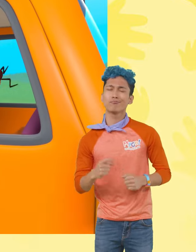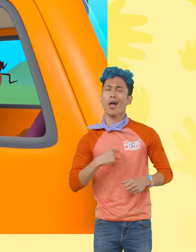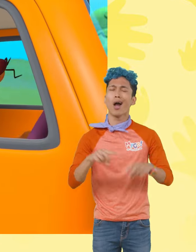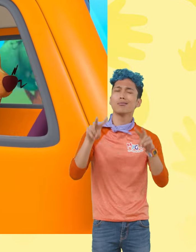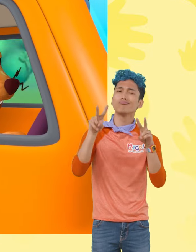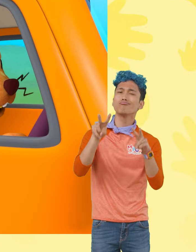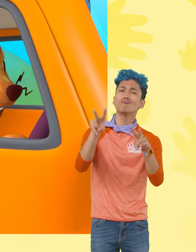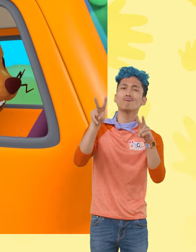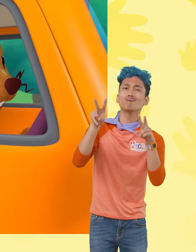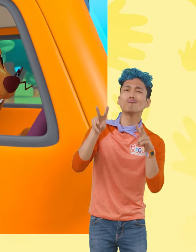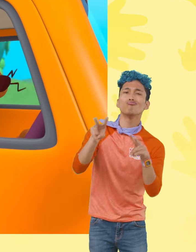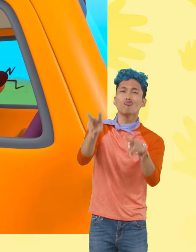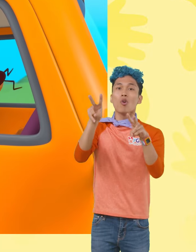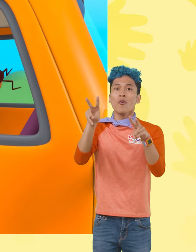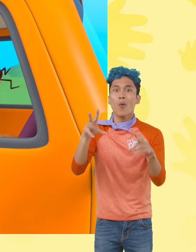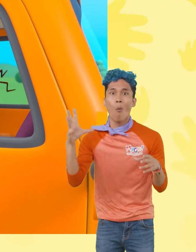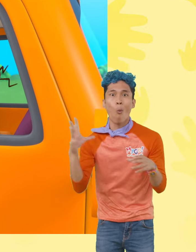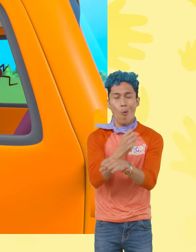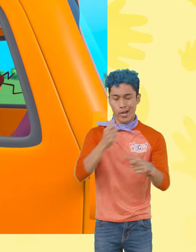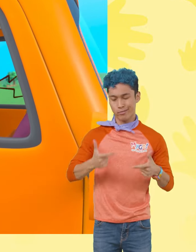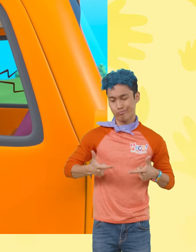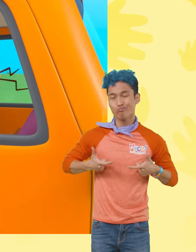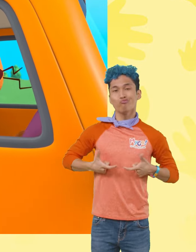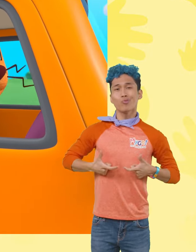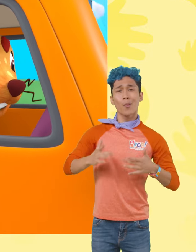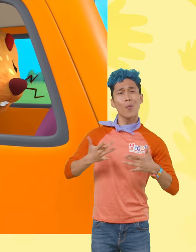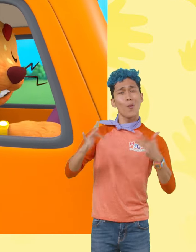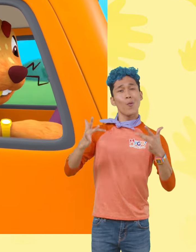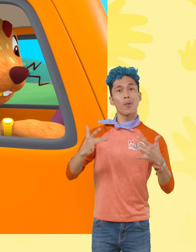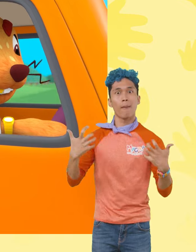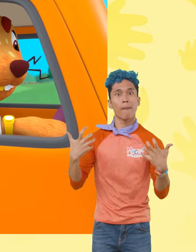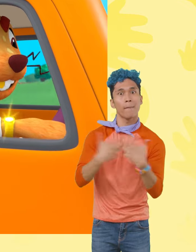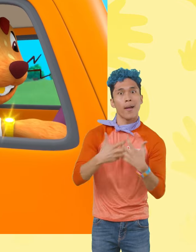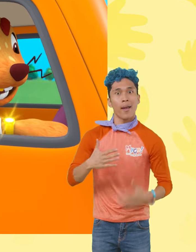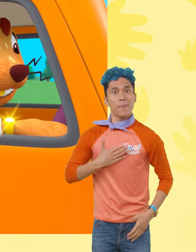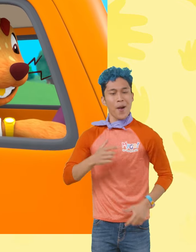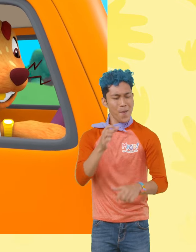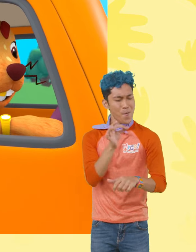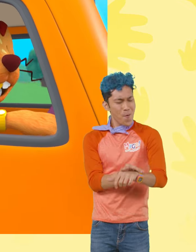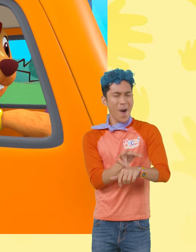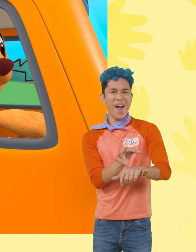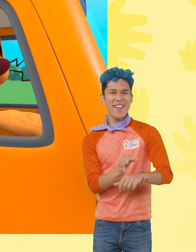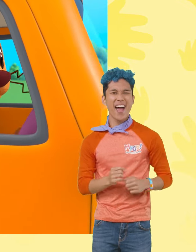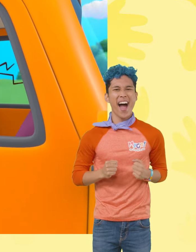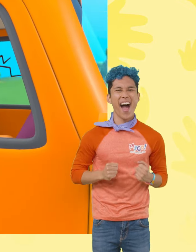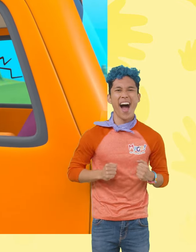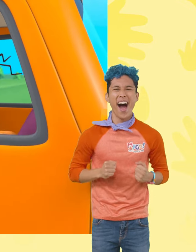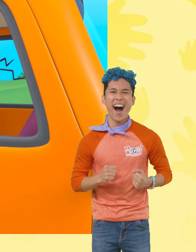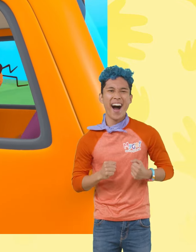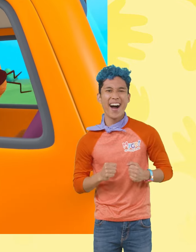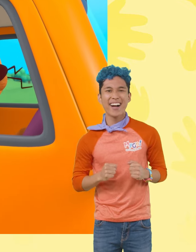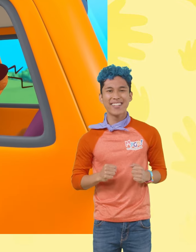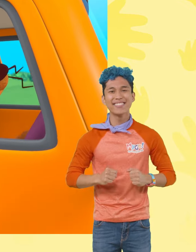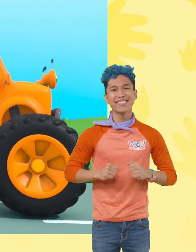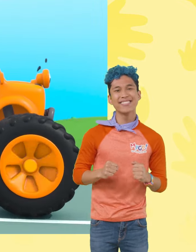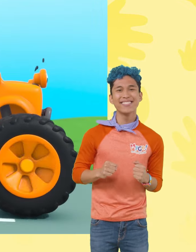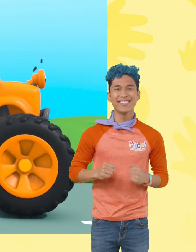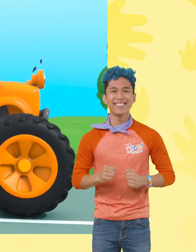I'm looking forward to getting my shiny winner's medal. It'll match my shiny watch.